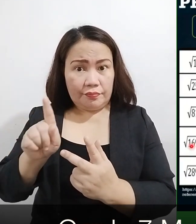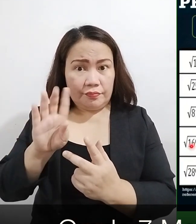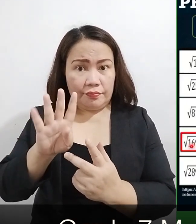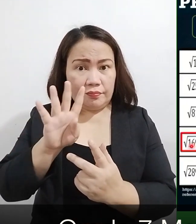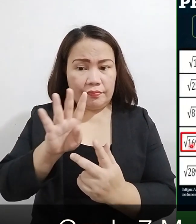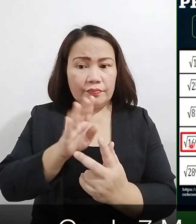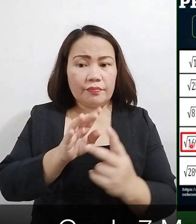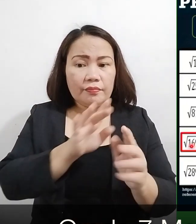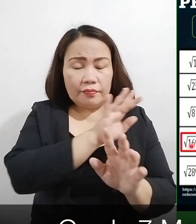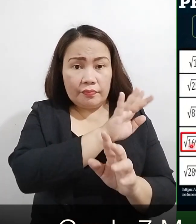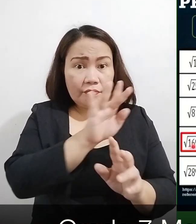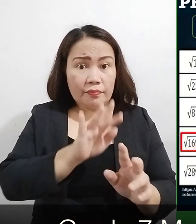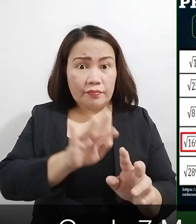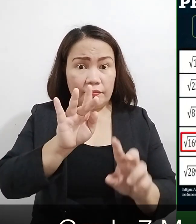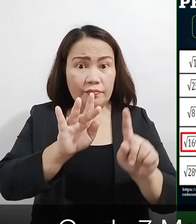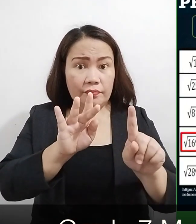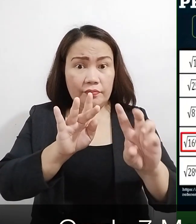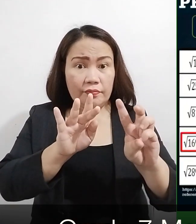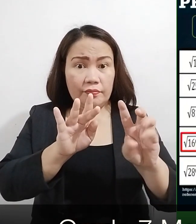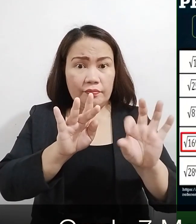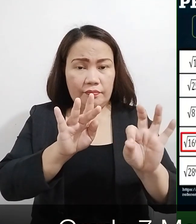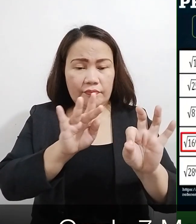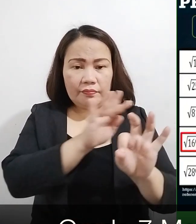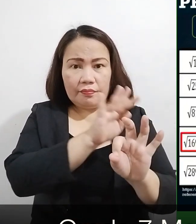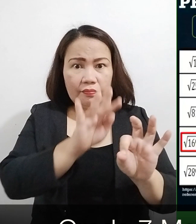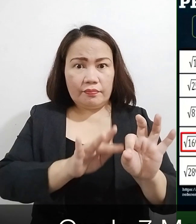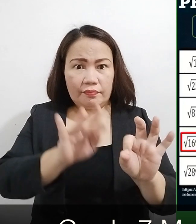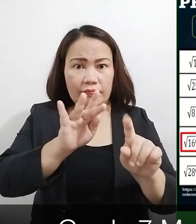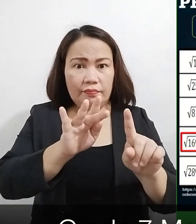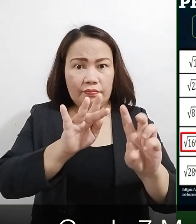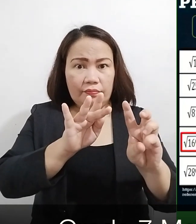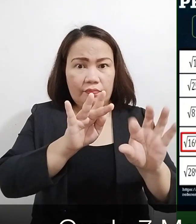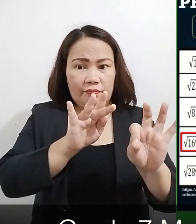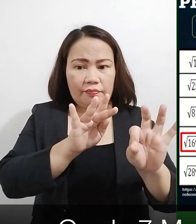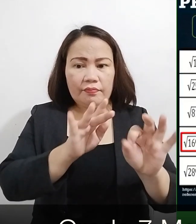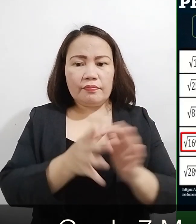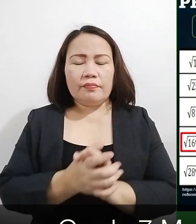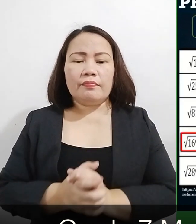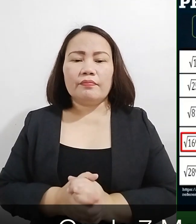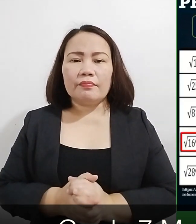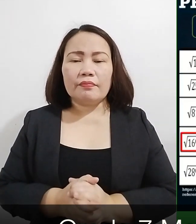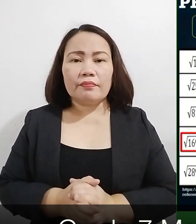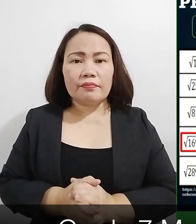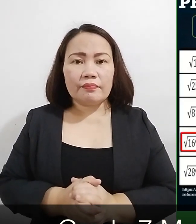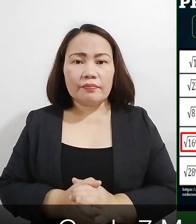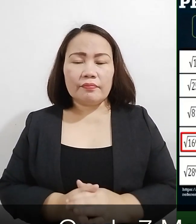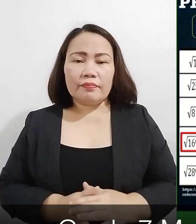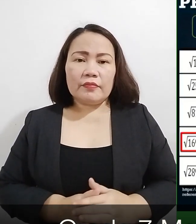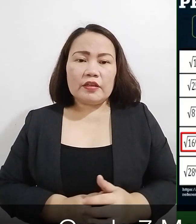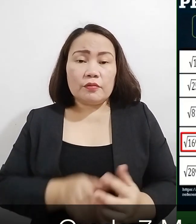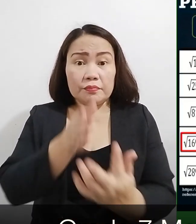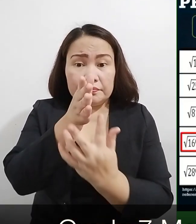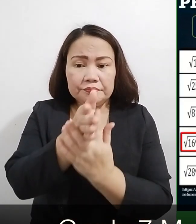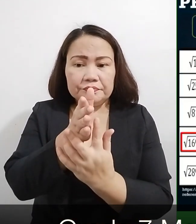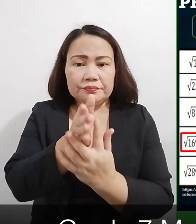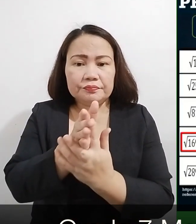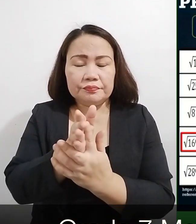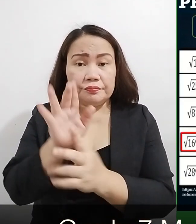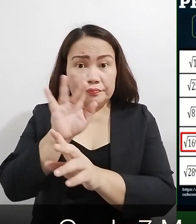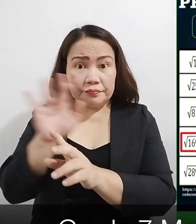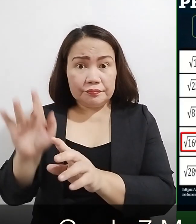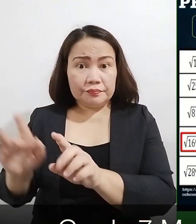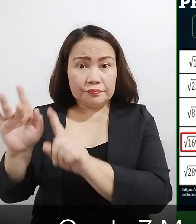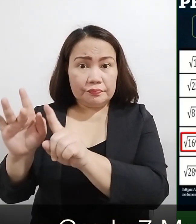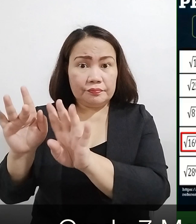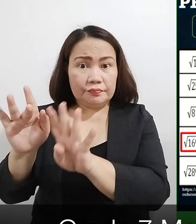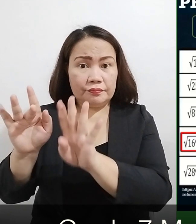and square root of 169. Okay, hindi pwede ito kasi lumampas na siya. Okay, so dapat nasa gitna